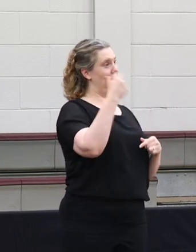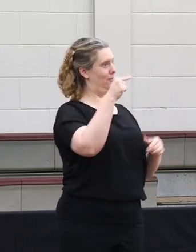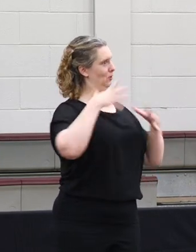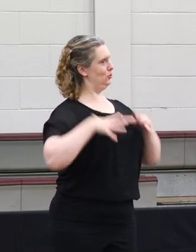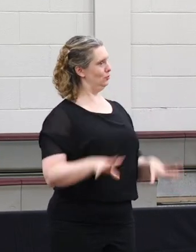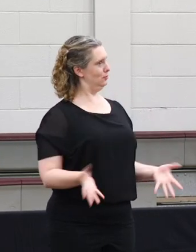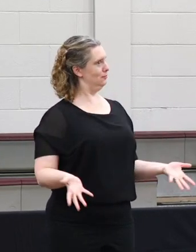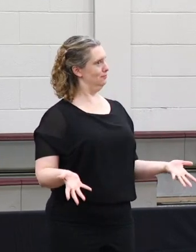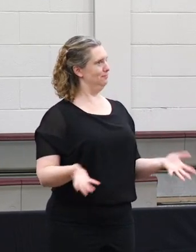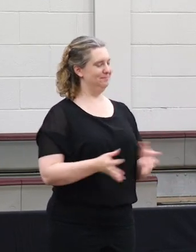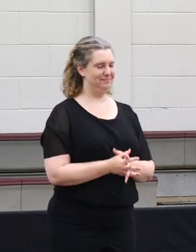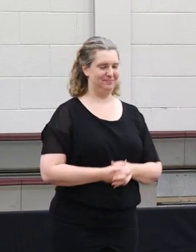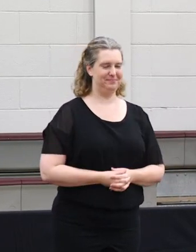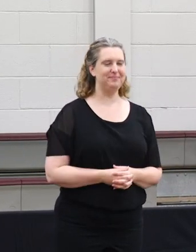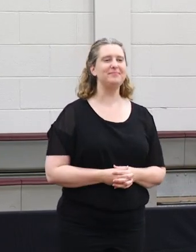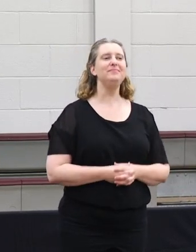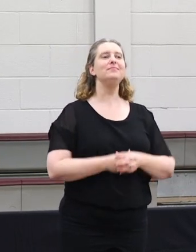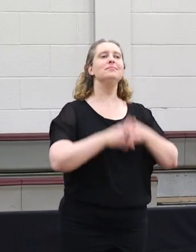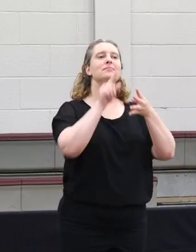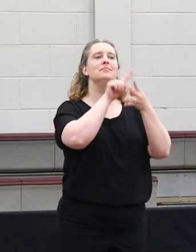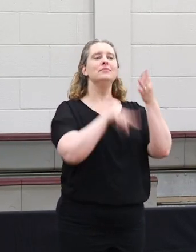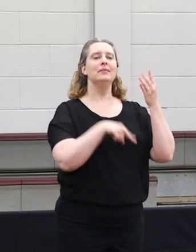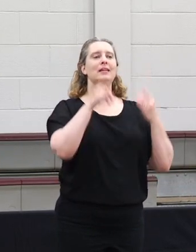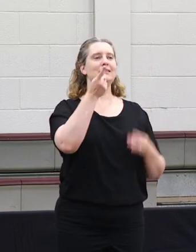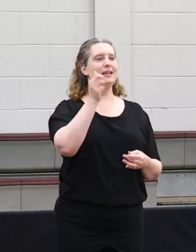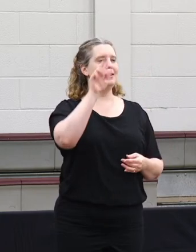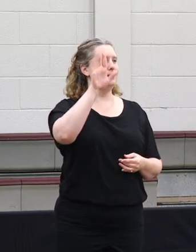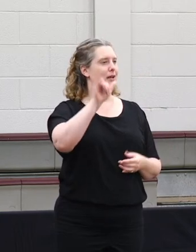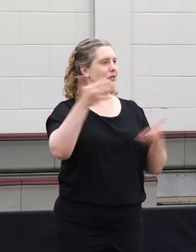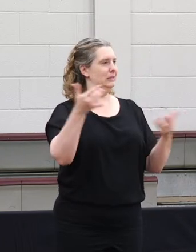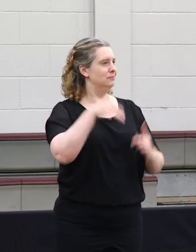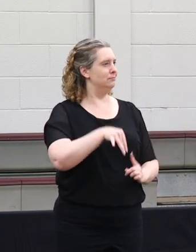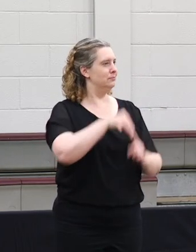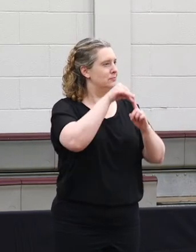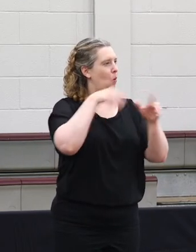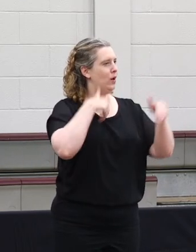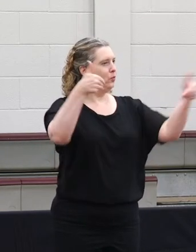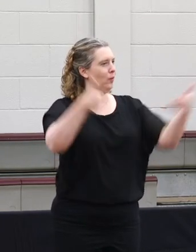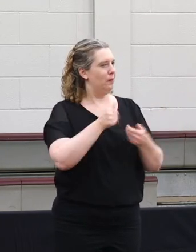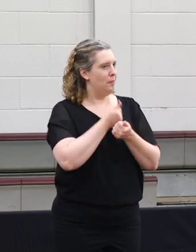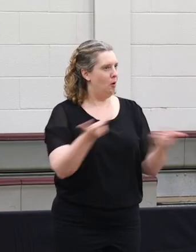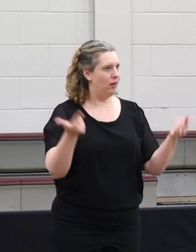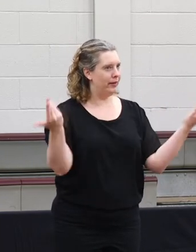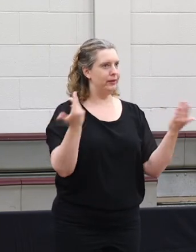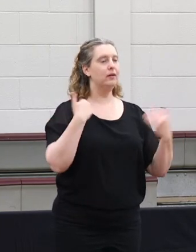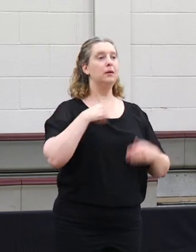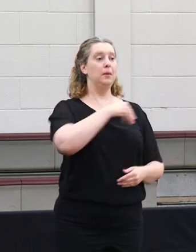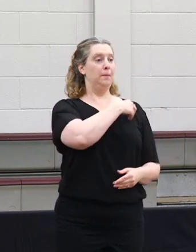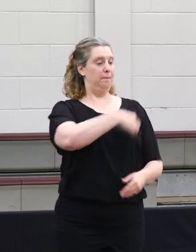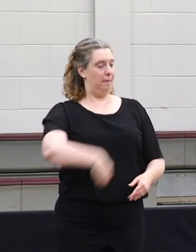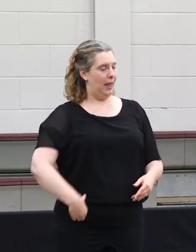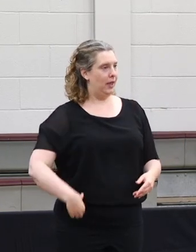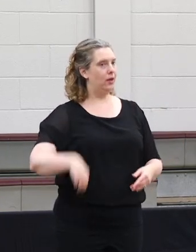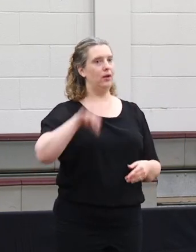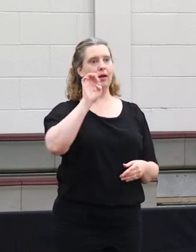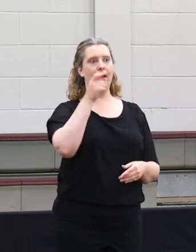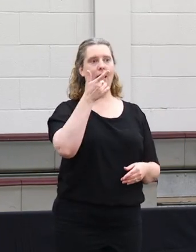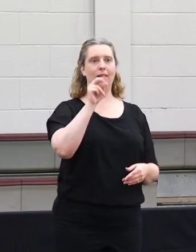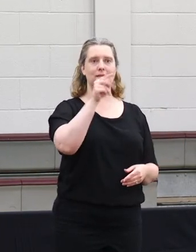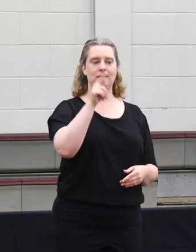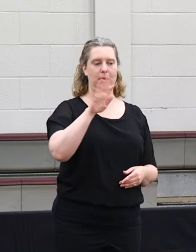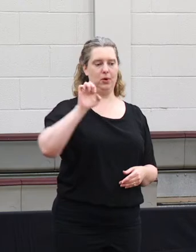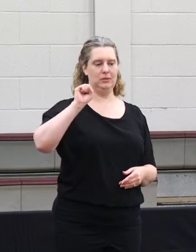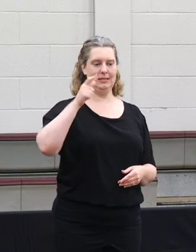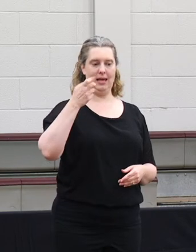shirts. We have a number of dignitaries in attendance this evening, and I'd like to welcome all of them. Our mayor, Ellen Zappo Sasu.